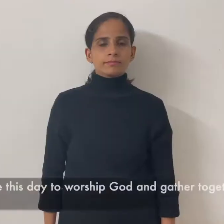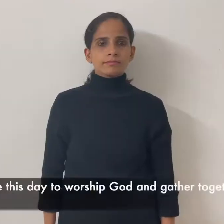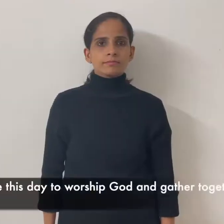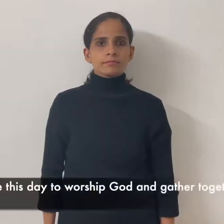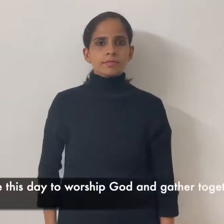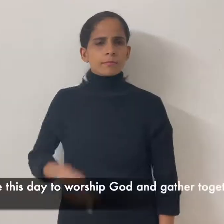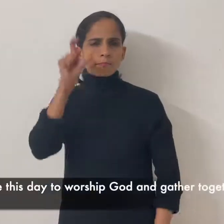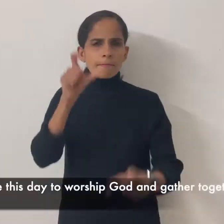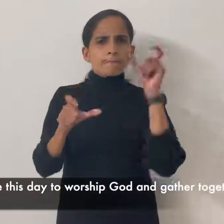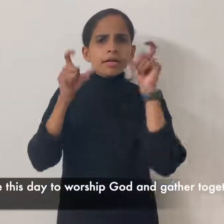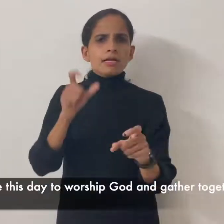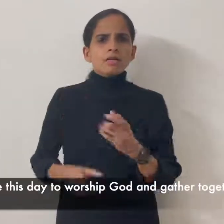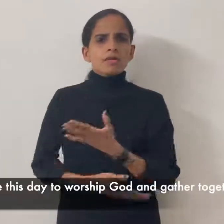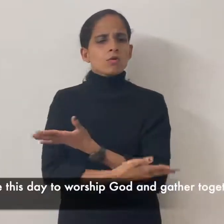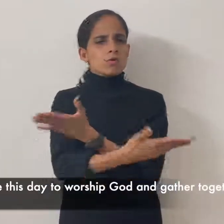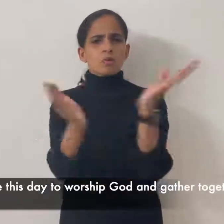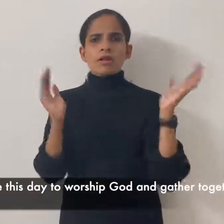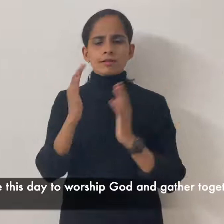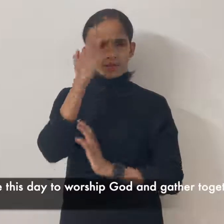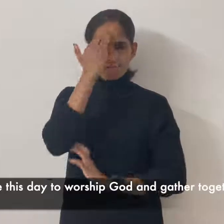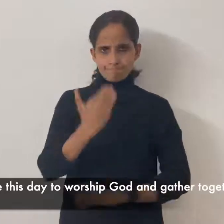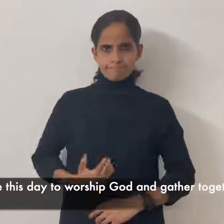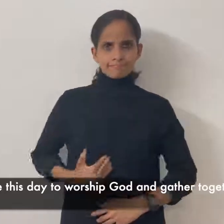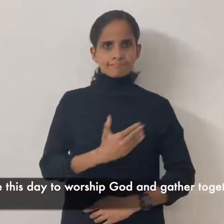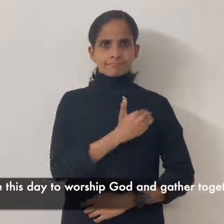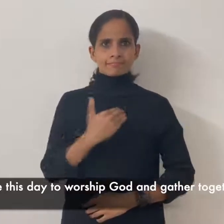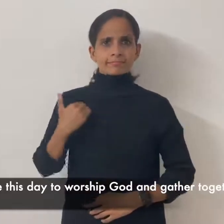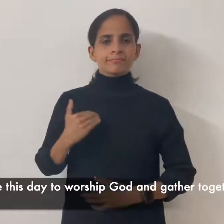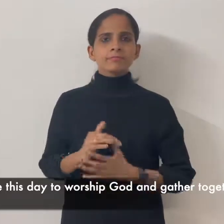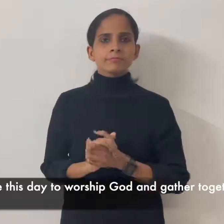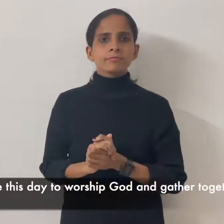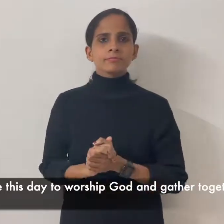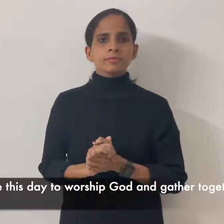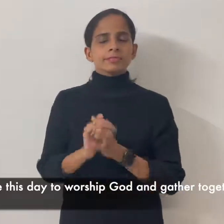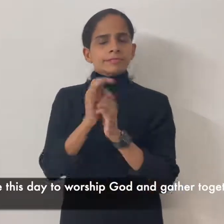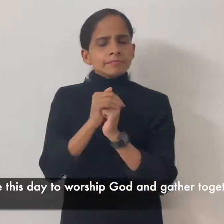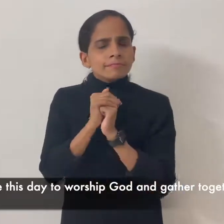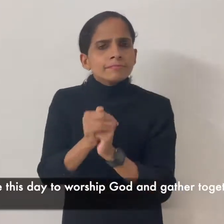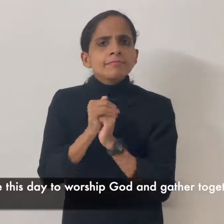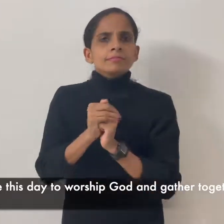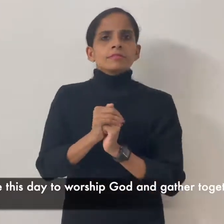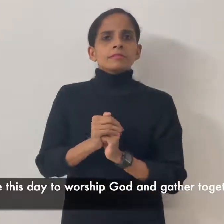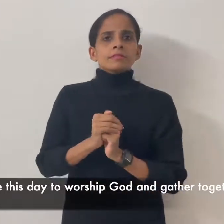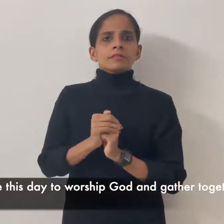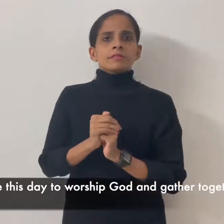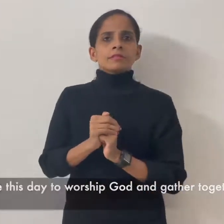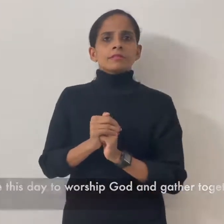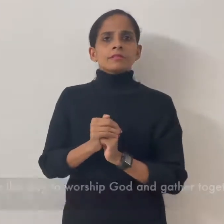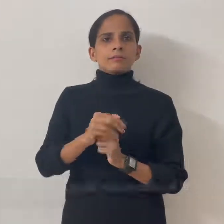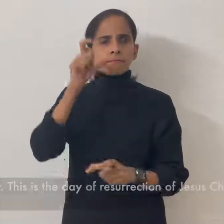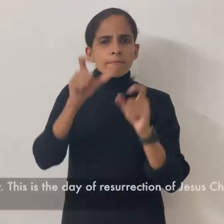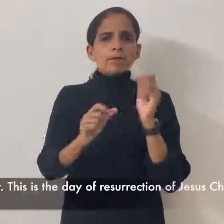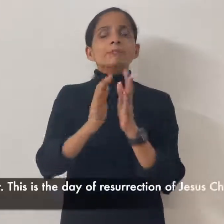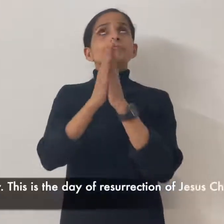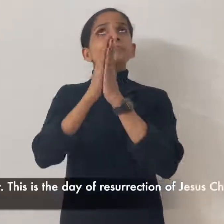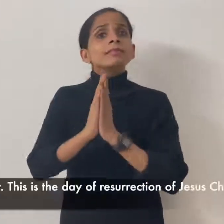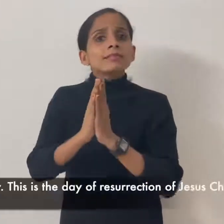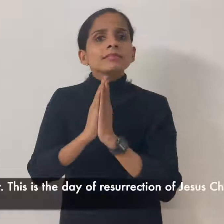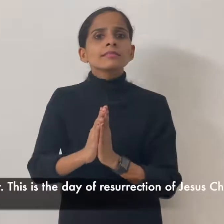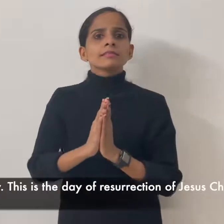Christians all over take this day to worship God and gather together to show love and